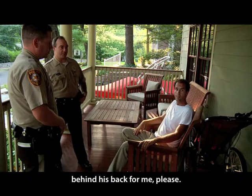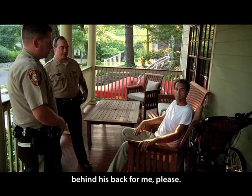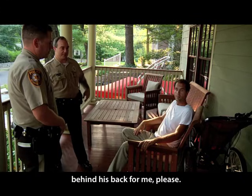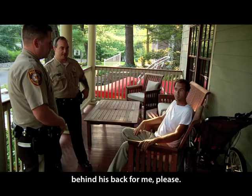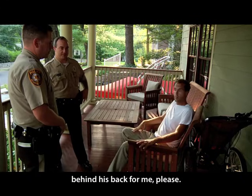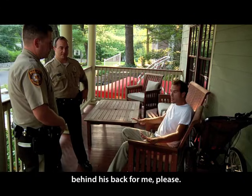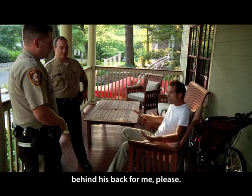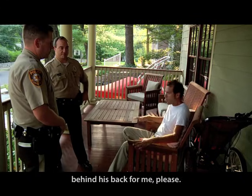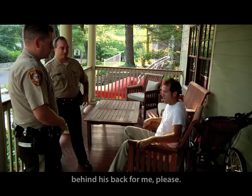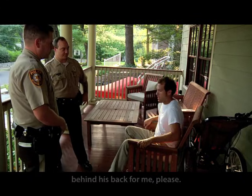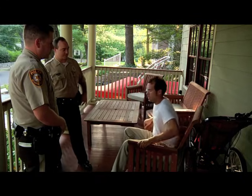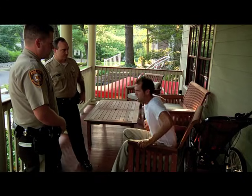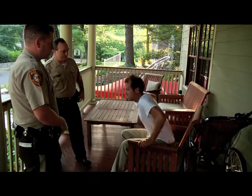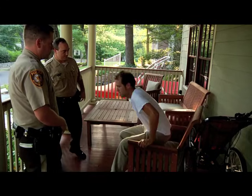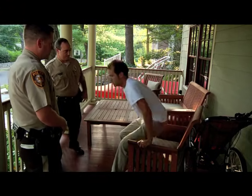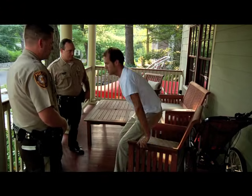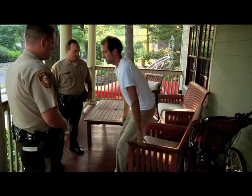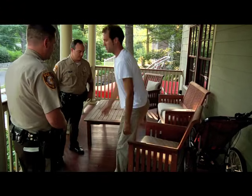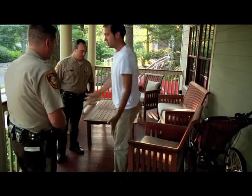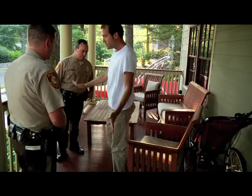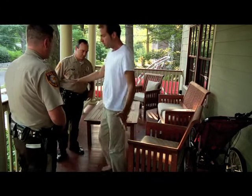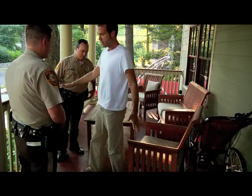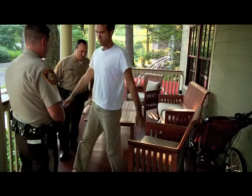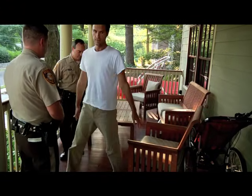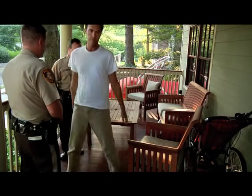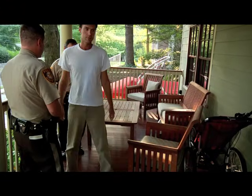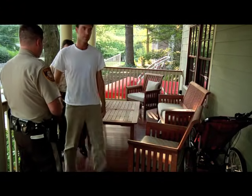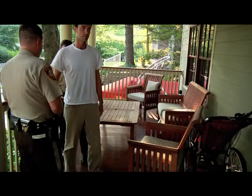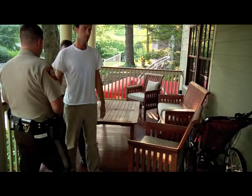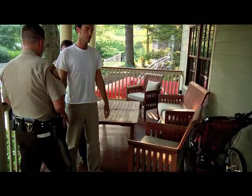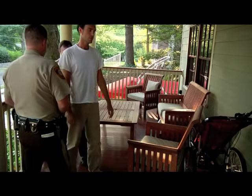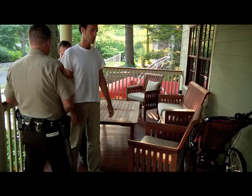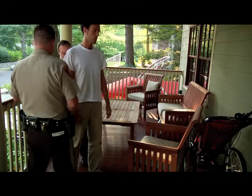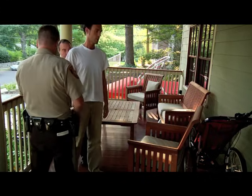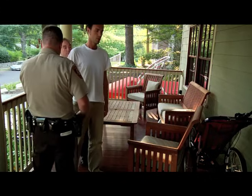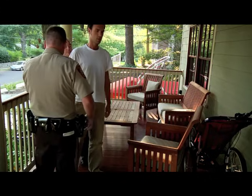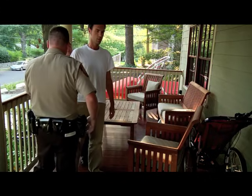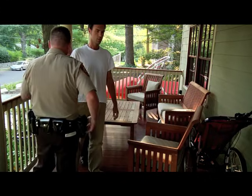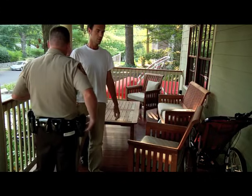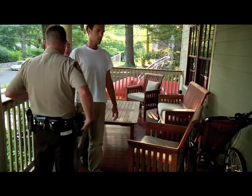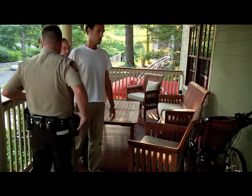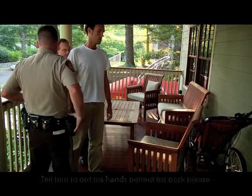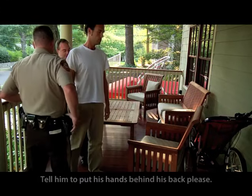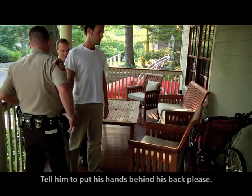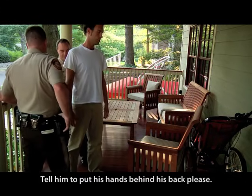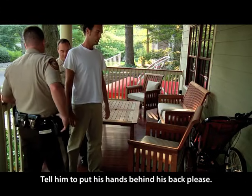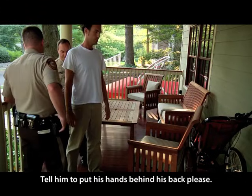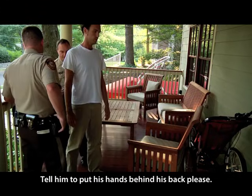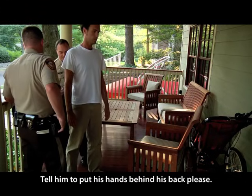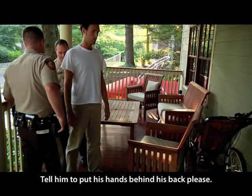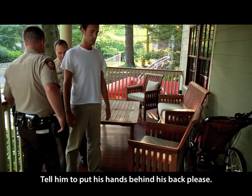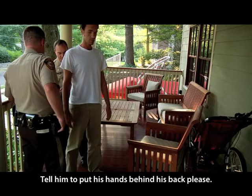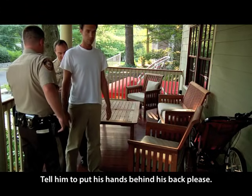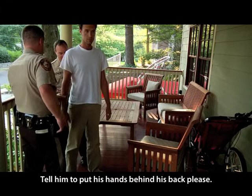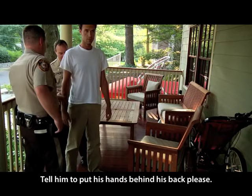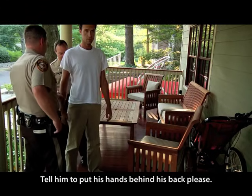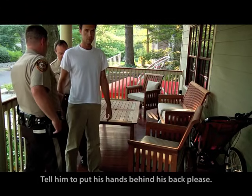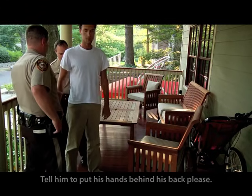for me, please. Veronica, just tell him to put his hands behind his back, please.